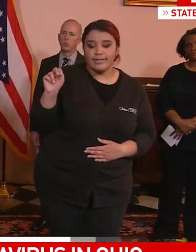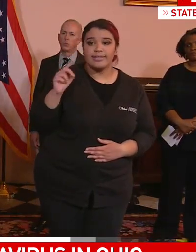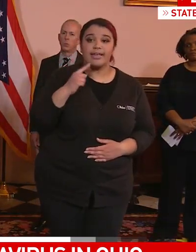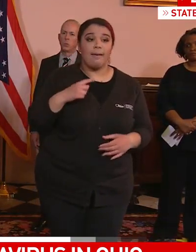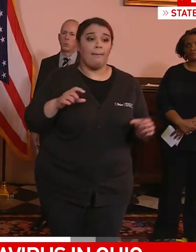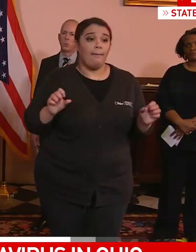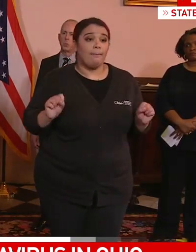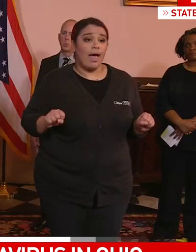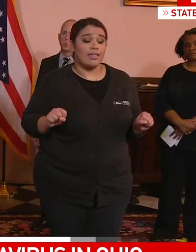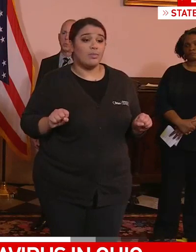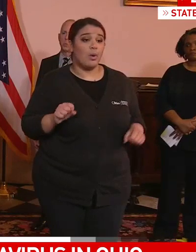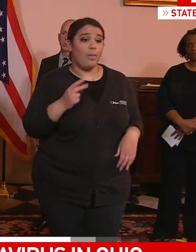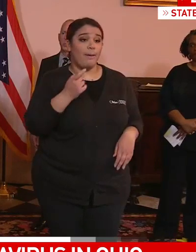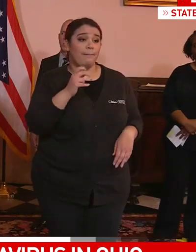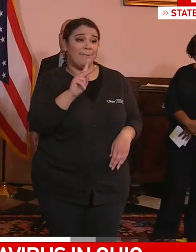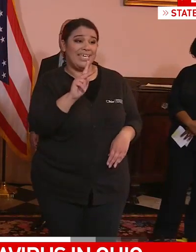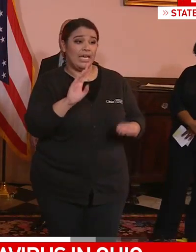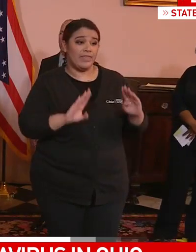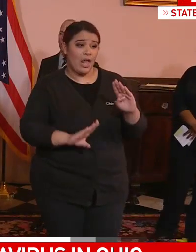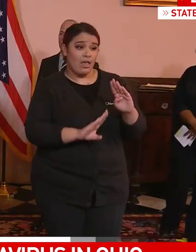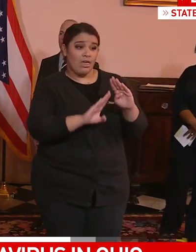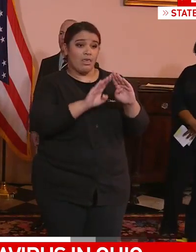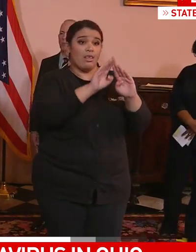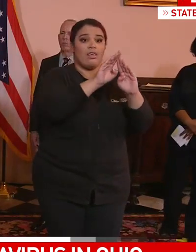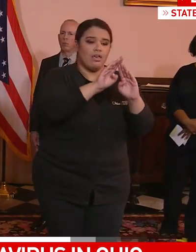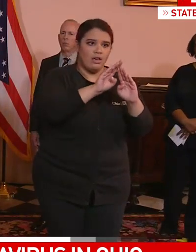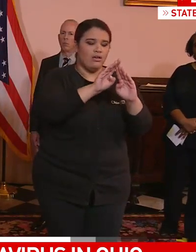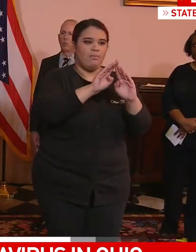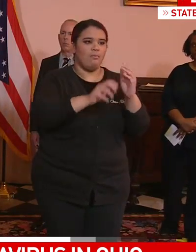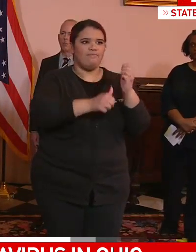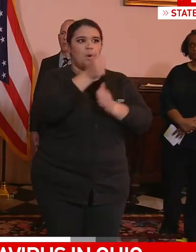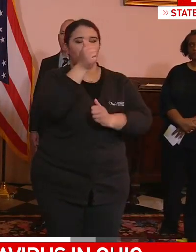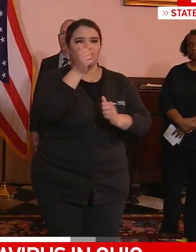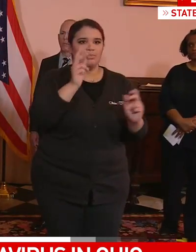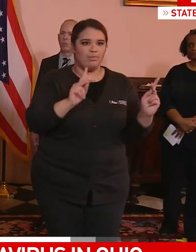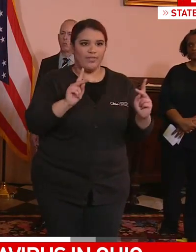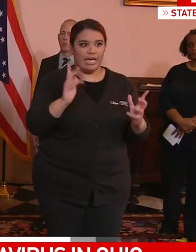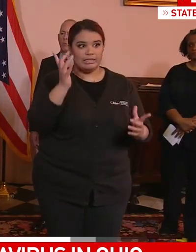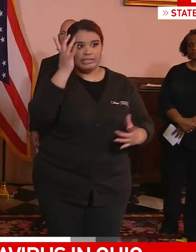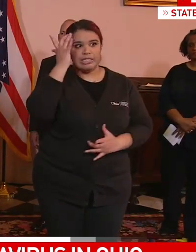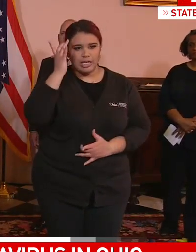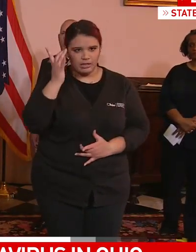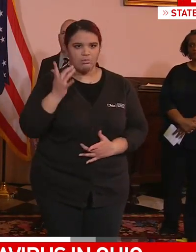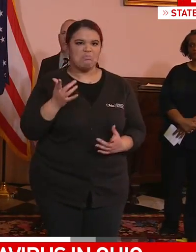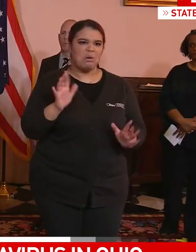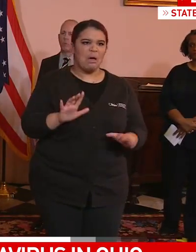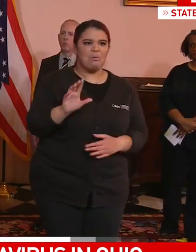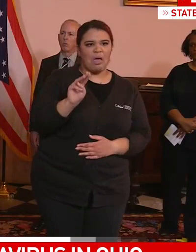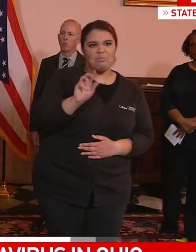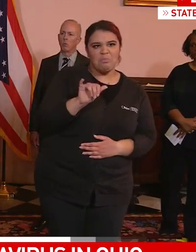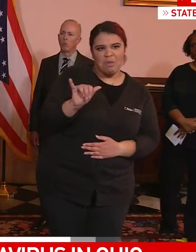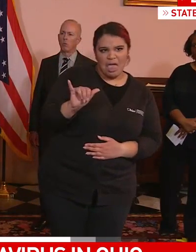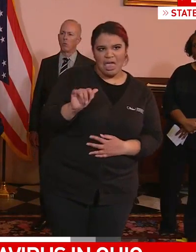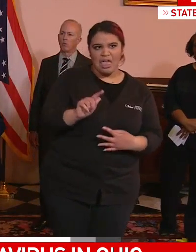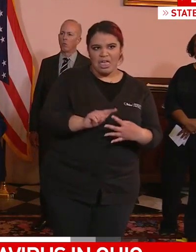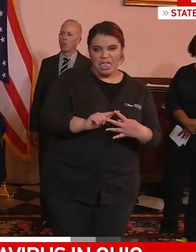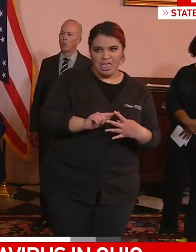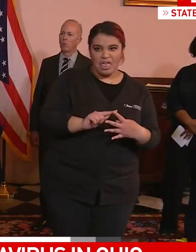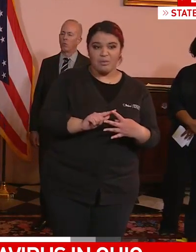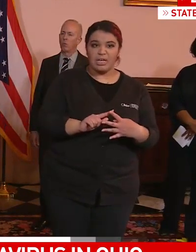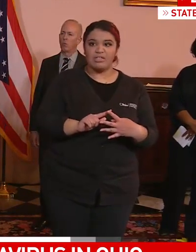May 1, but no one knows those numbers for sure. So we've got to take that. It's got to go up, and then obviously it's got to start down.